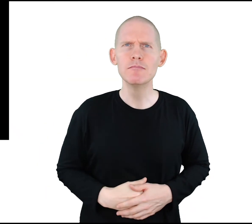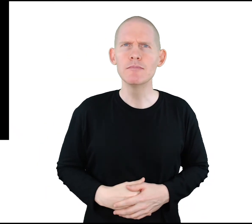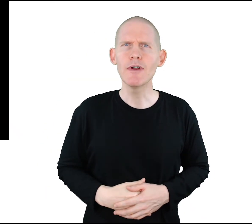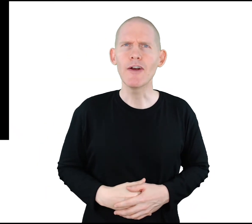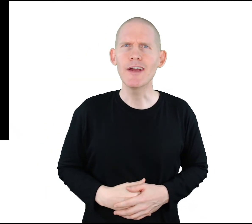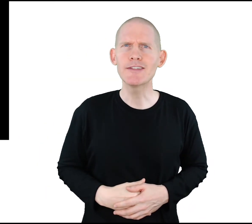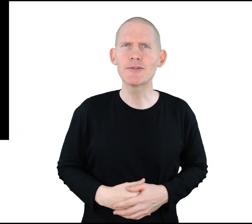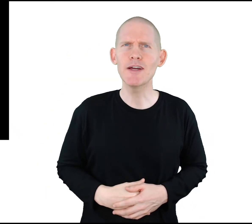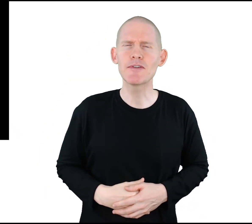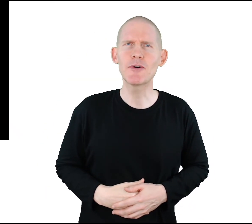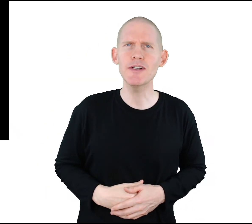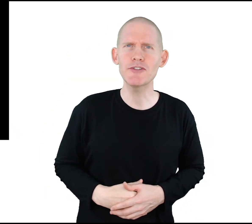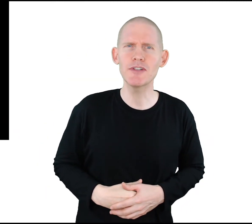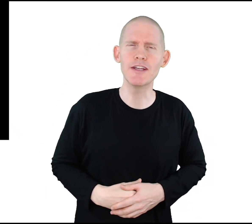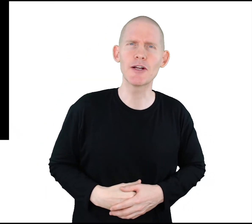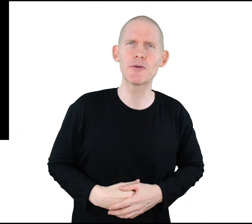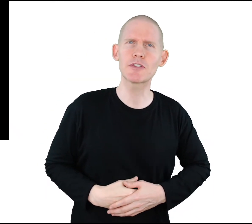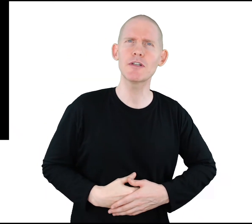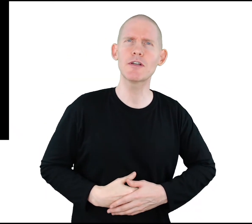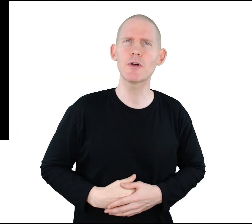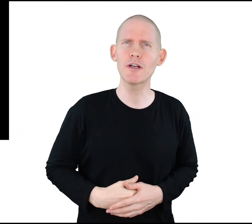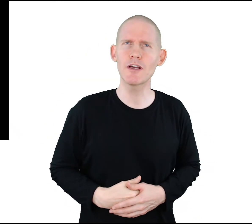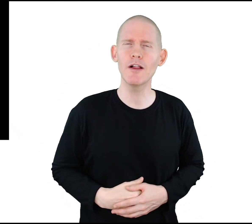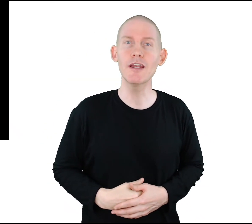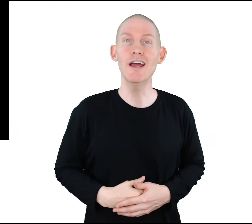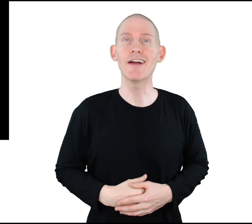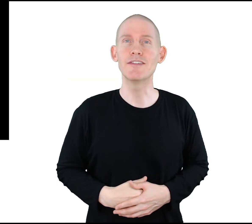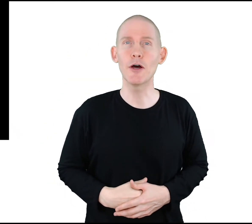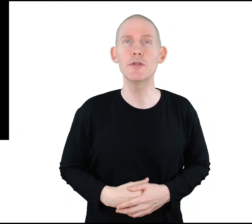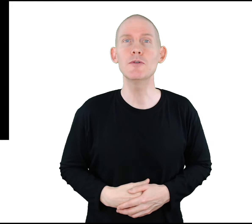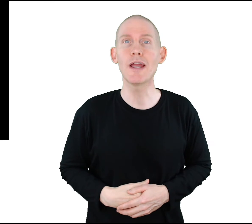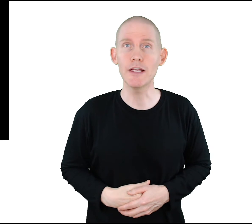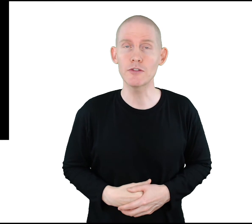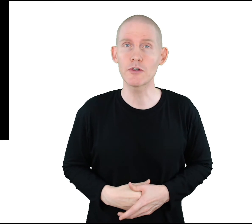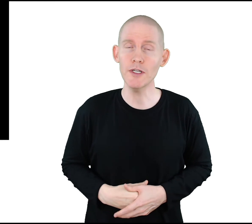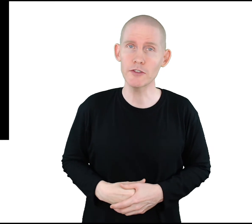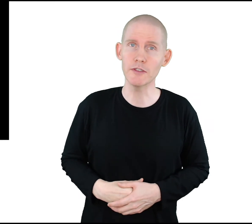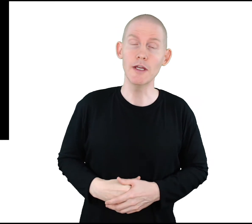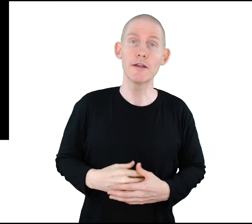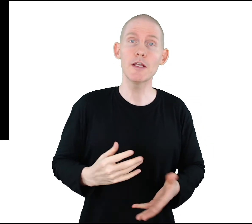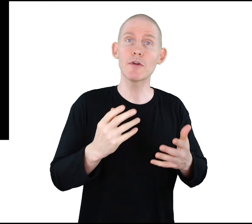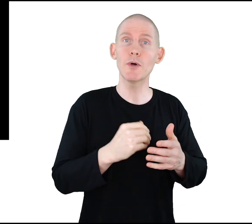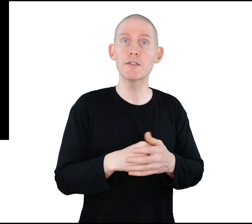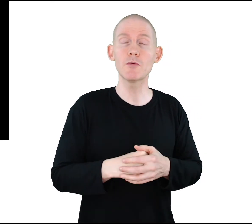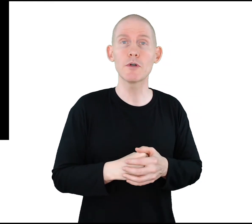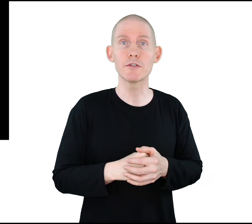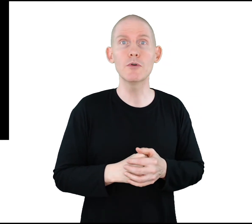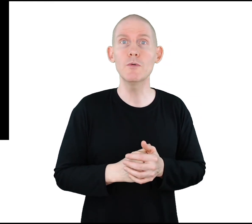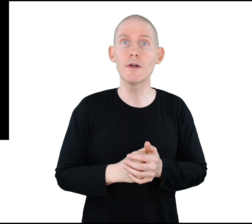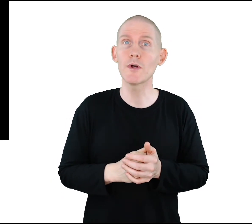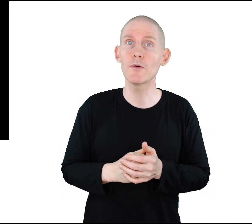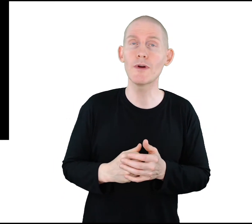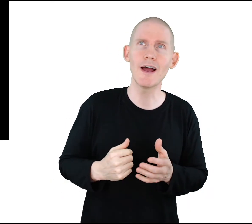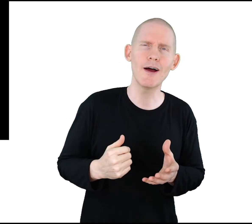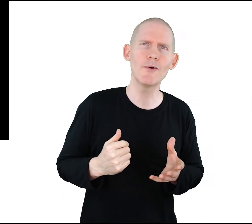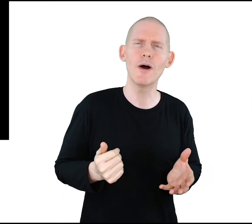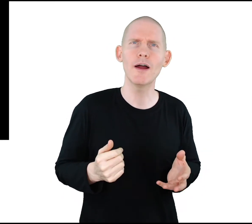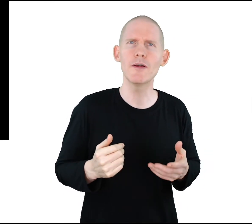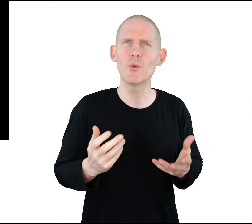All right, so we have a question here, and we're gonna call it a WH question. Think of the question words: who, what, where, when, how, why,